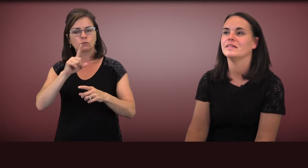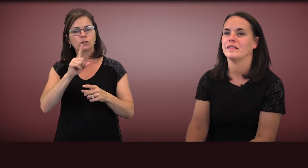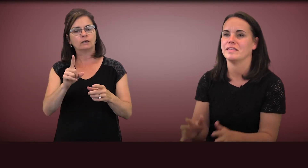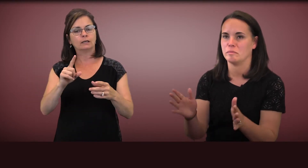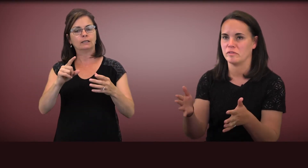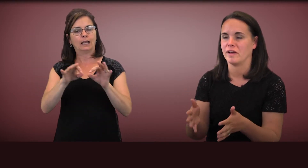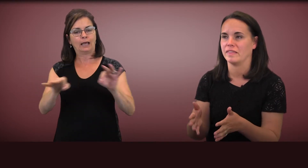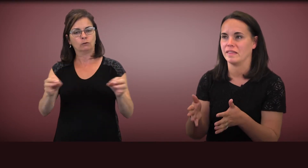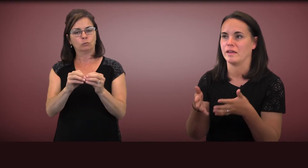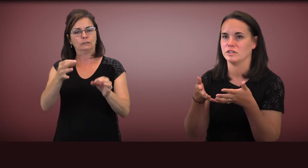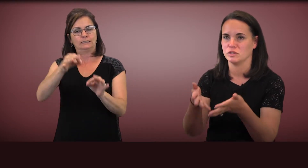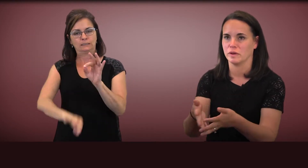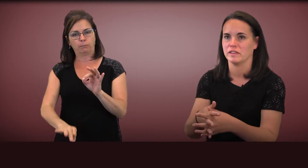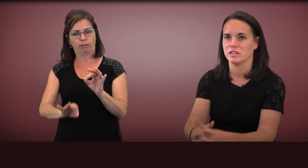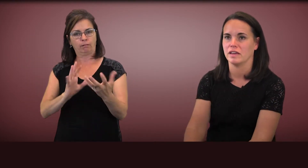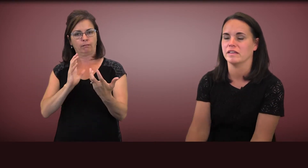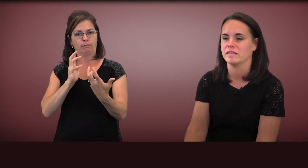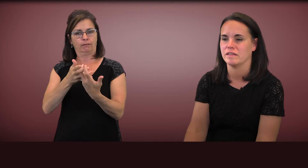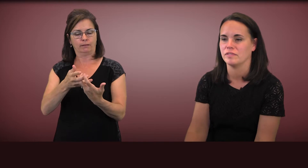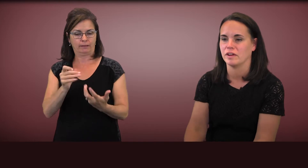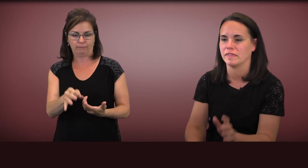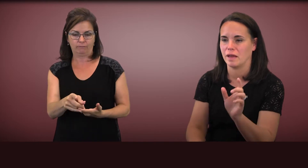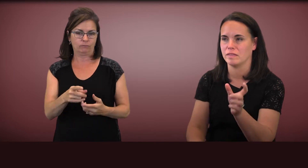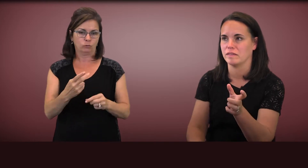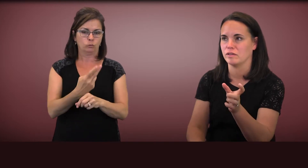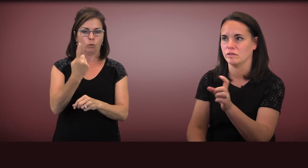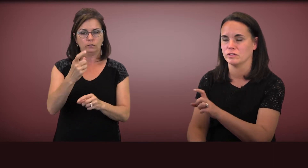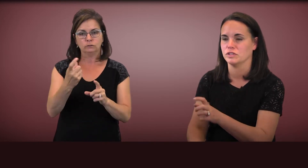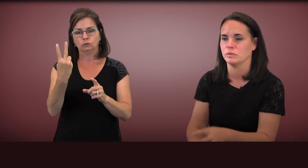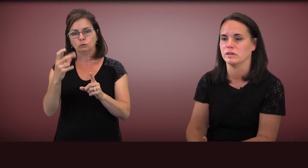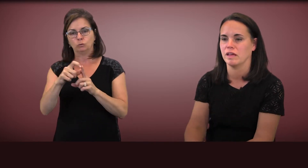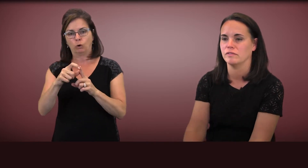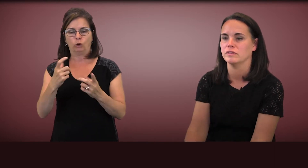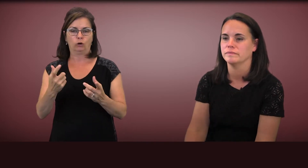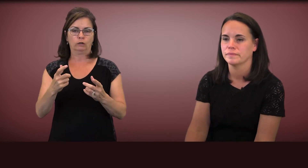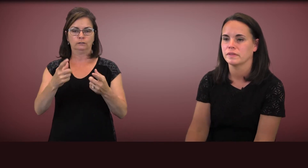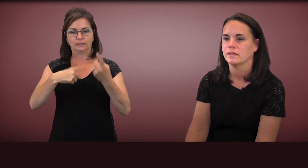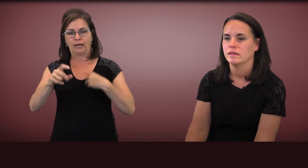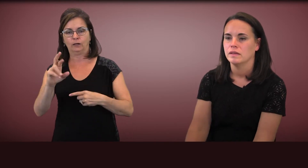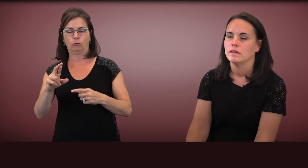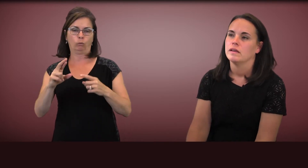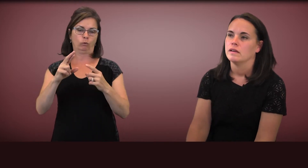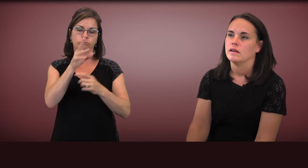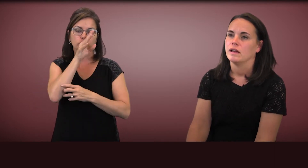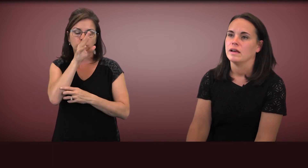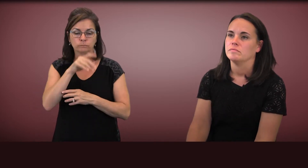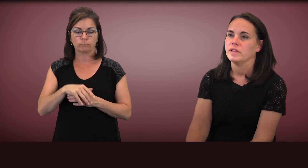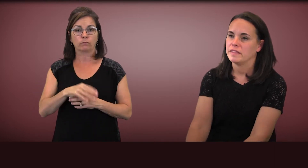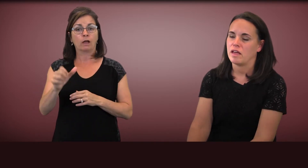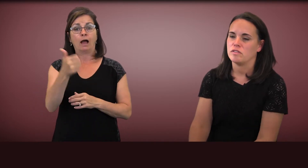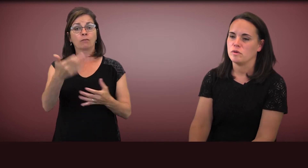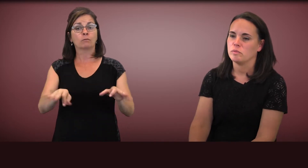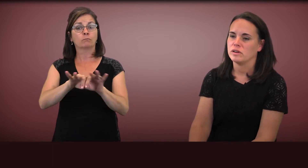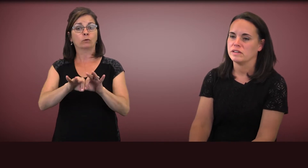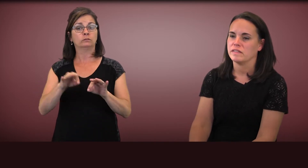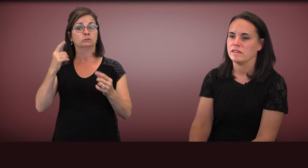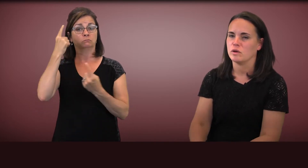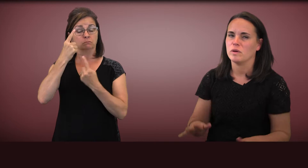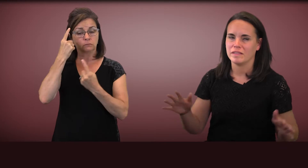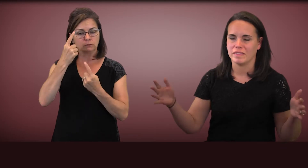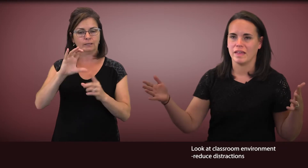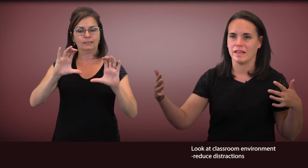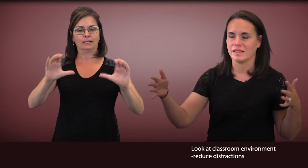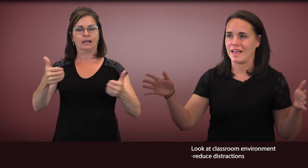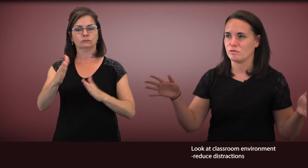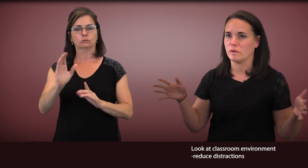go, simplifying the language to where the child is if they're at that single or 2-word level. It's also important to